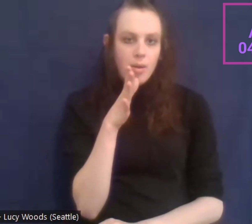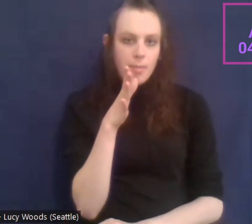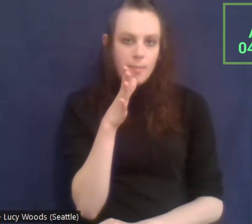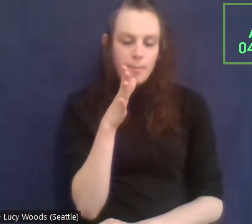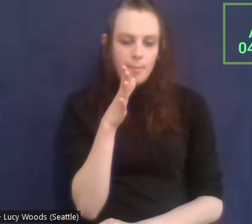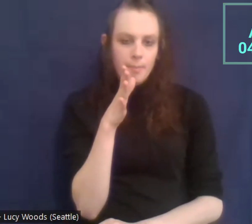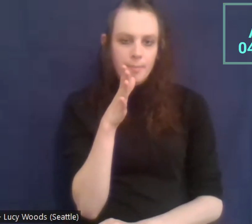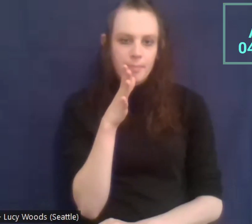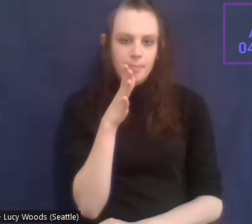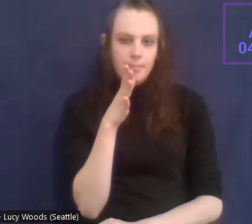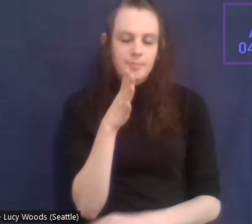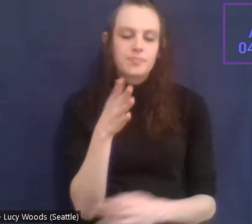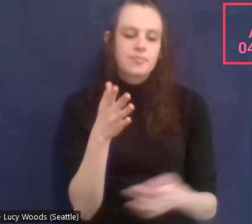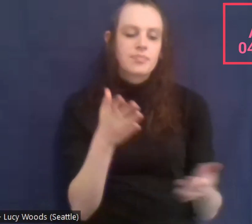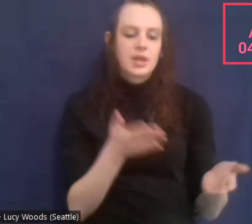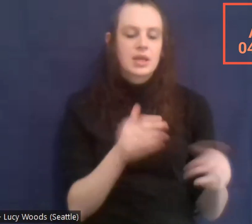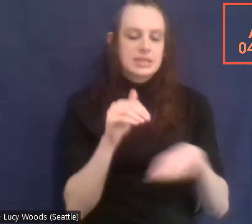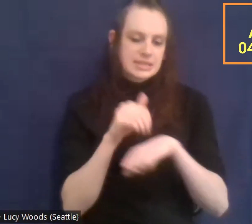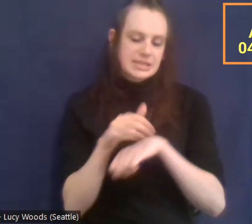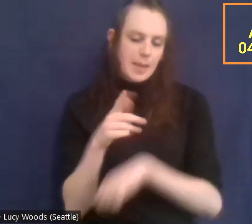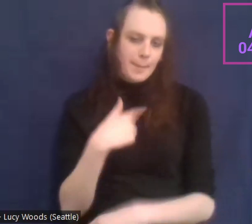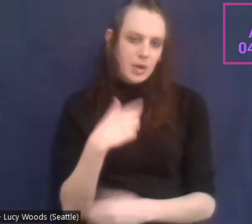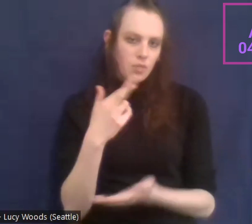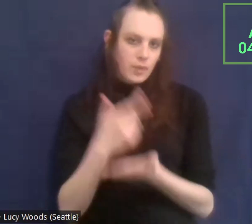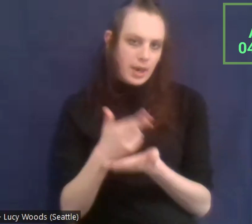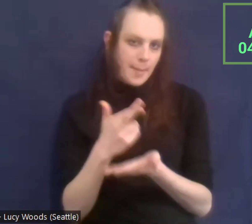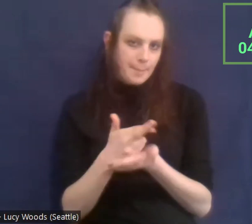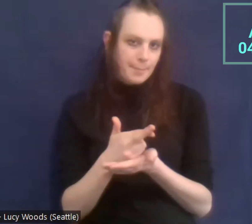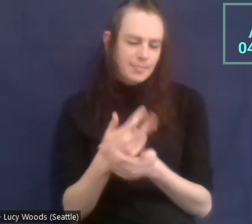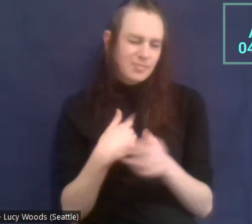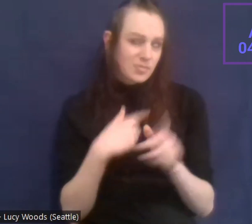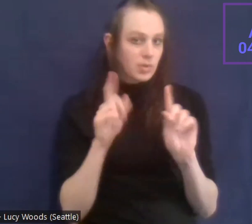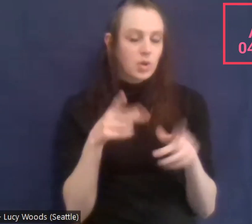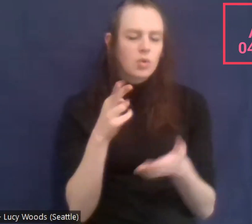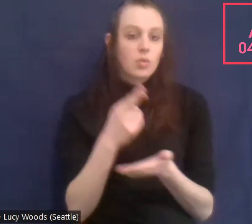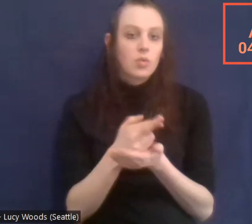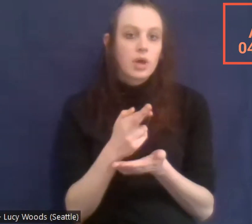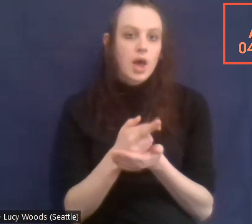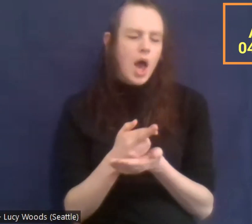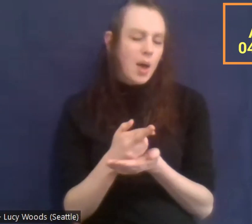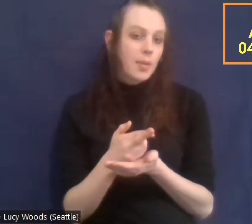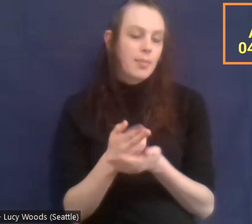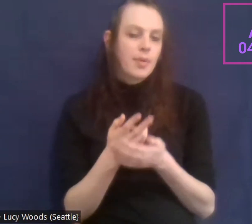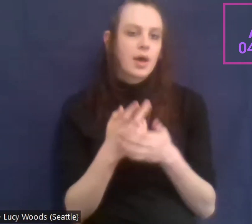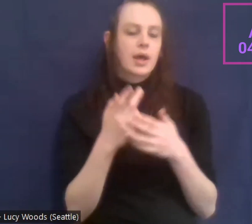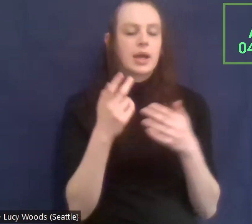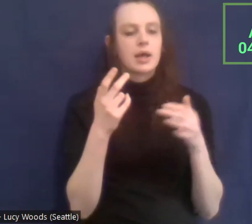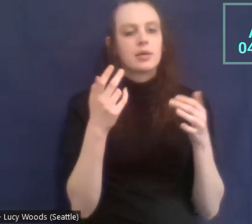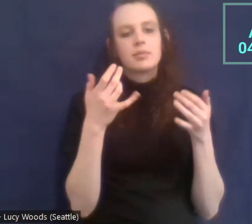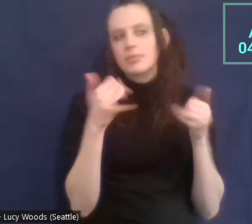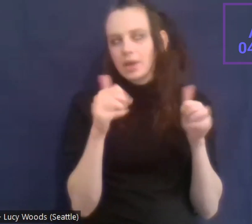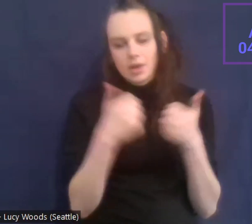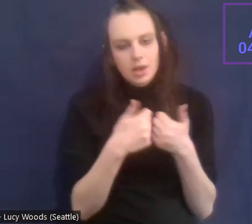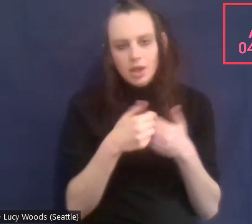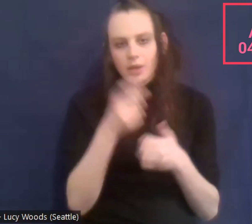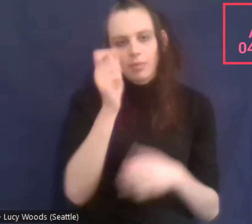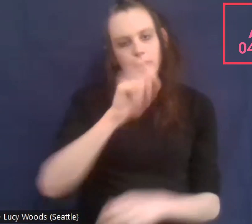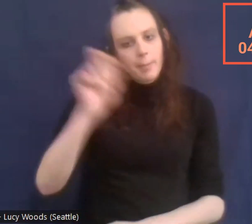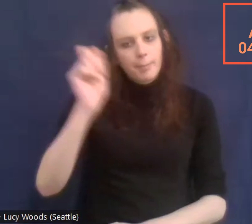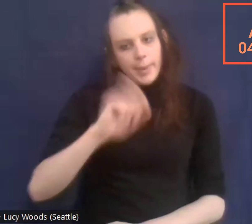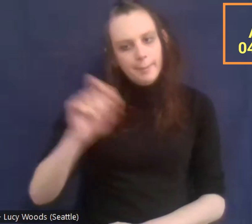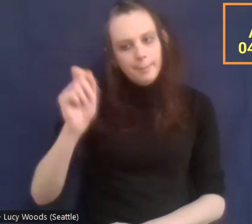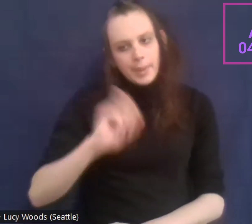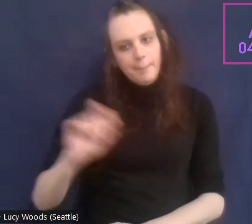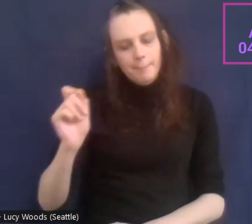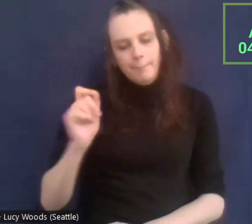rehab. And so I went to rehab and I played the game and like checked the boxes and I'm like, okay, yep, yep, yep, yep.